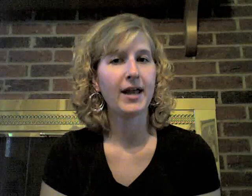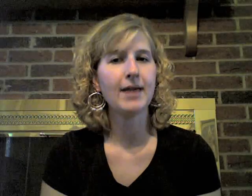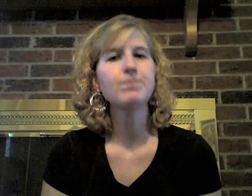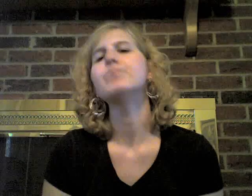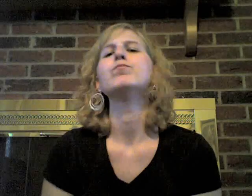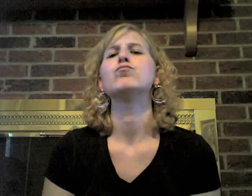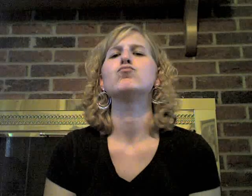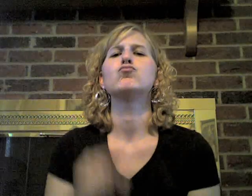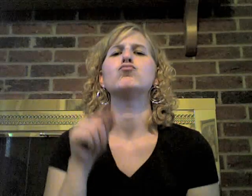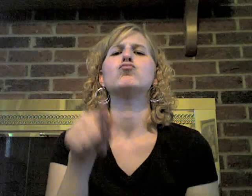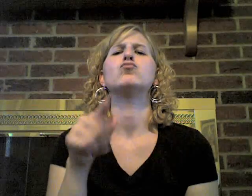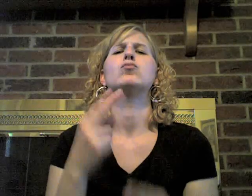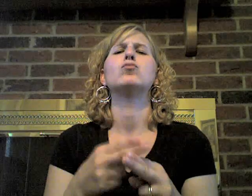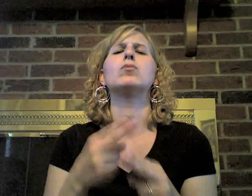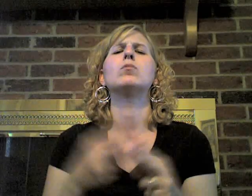name?